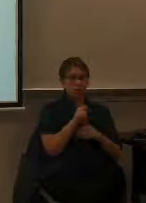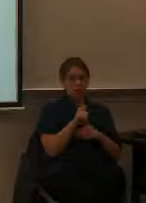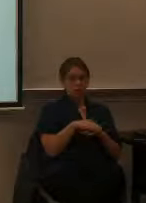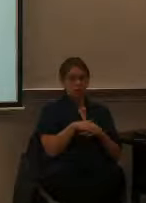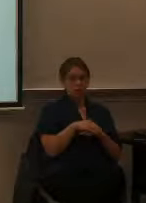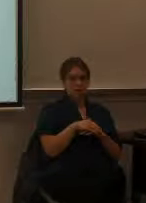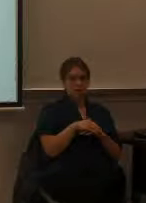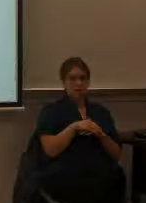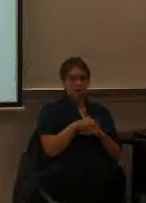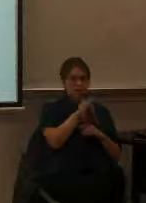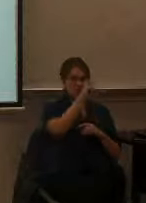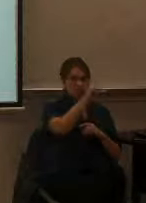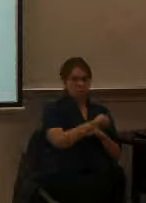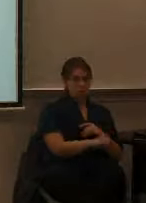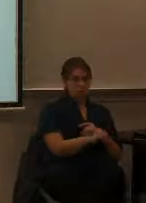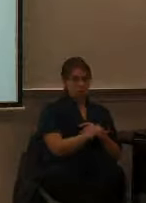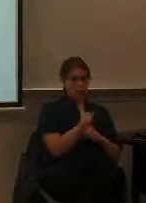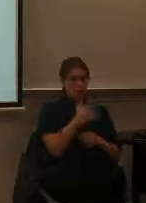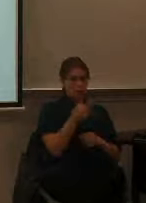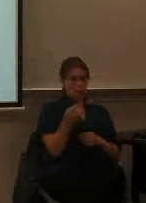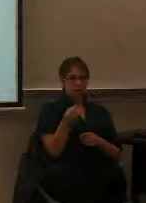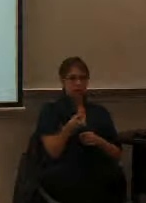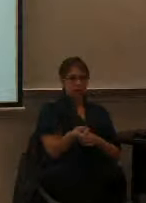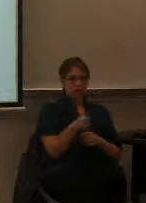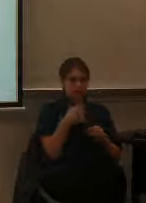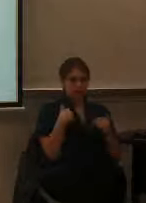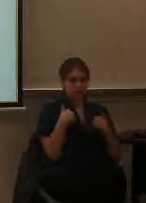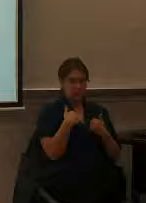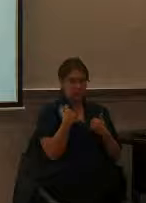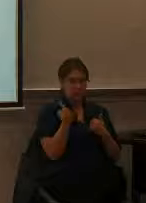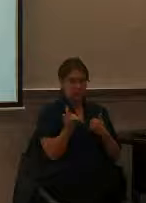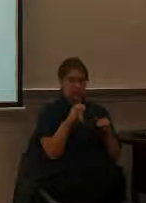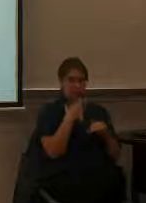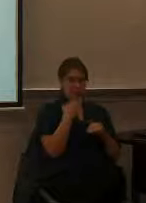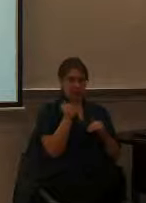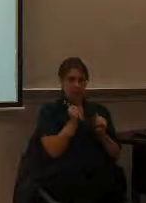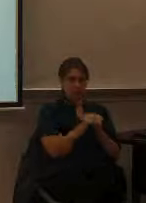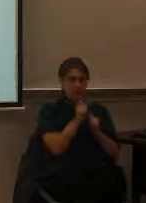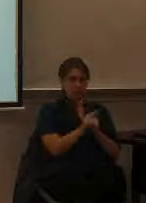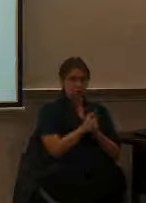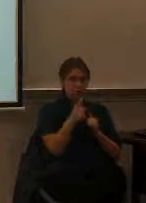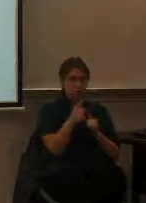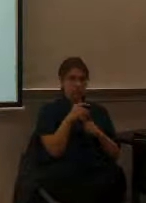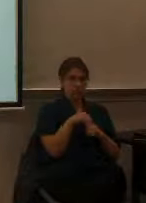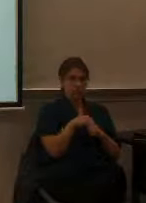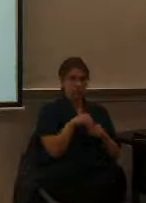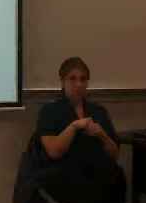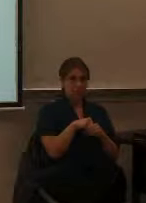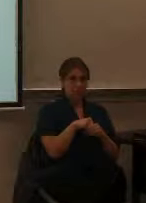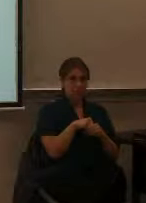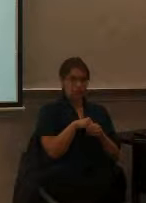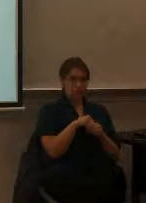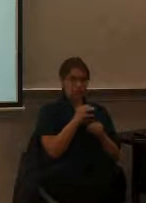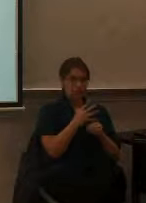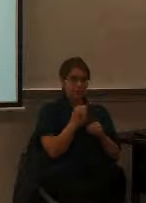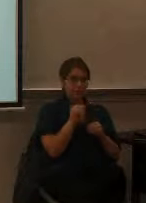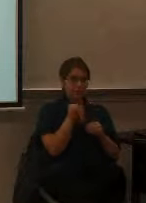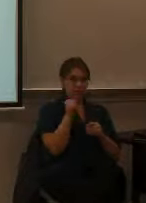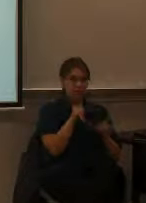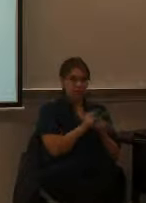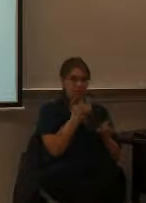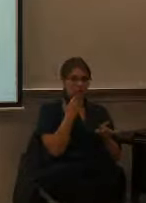the on the Y-axis, and this species 1 does better at low phosphorus concentrations and